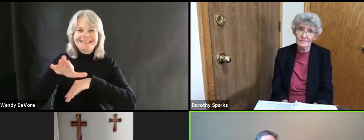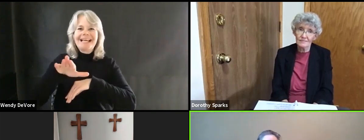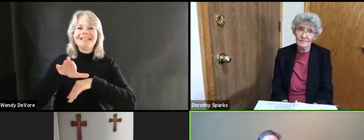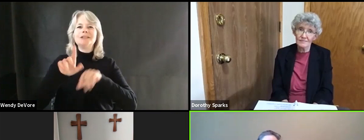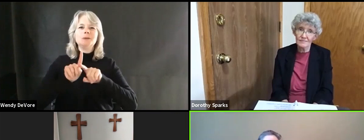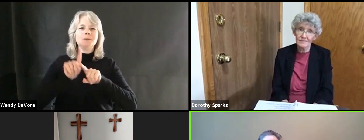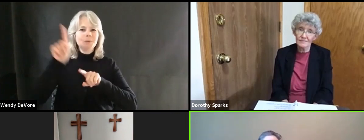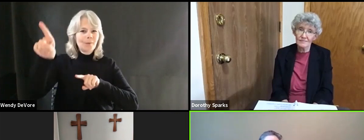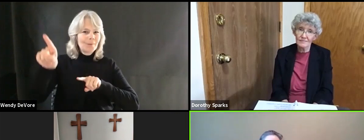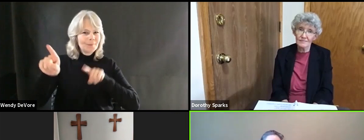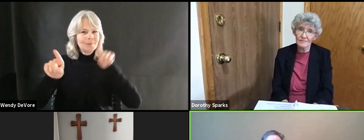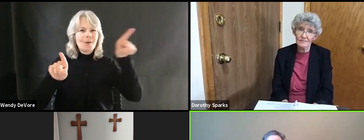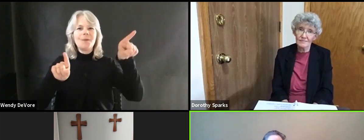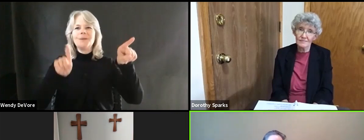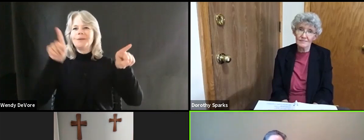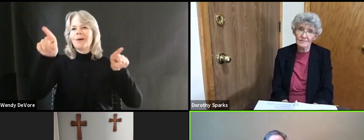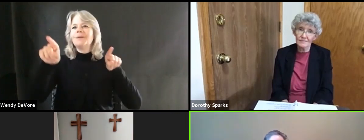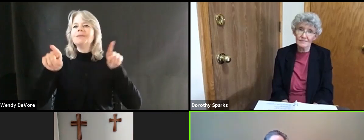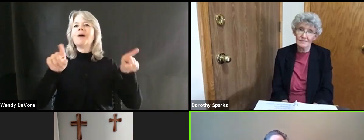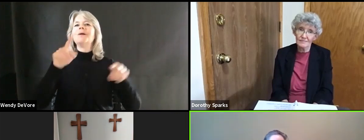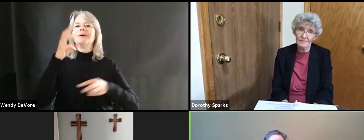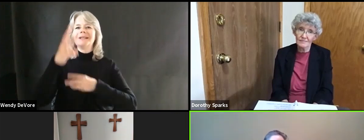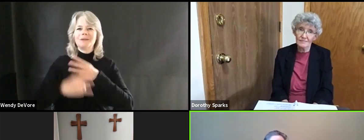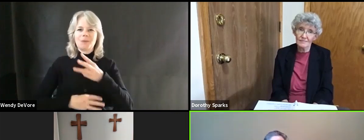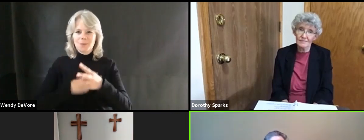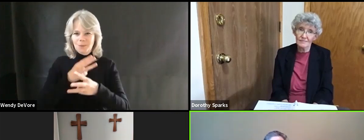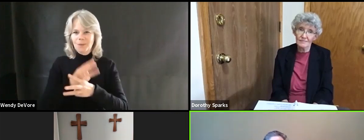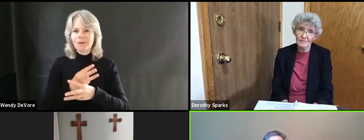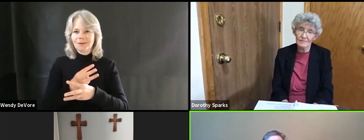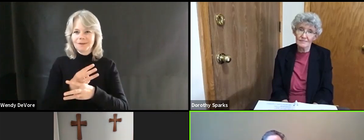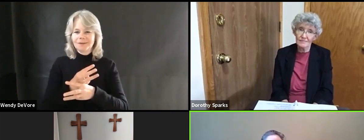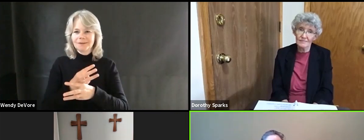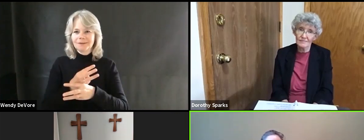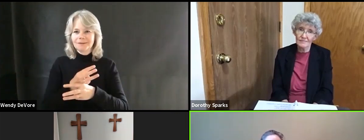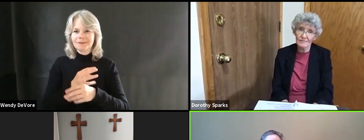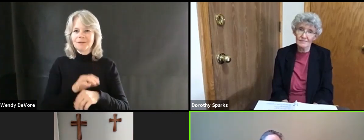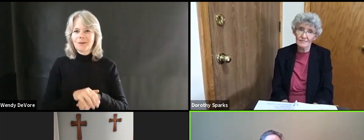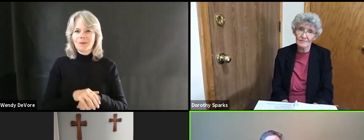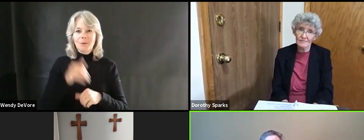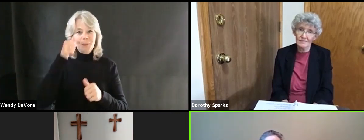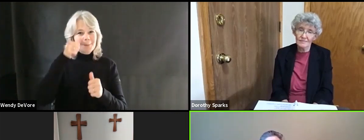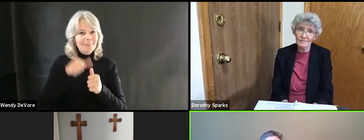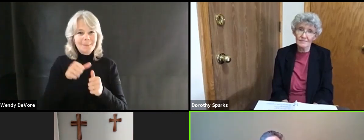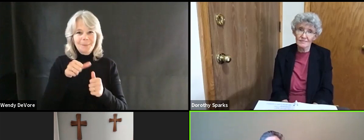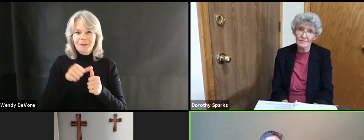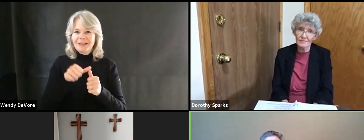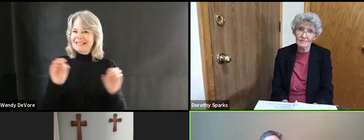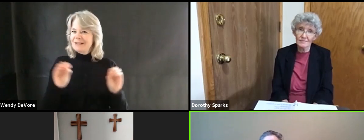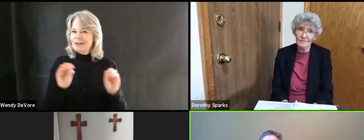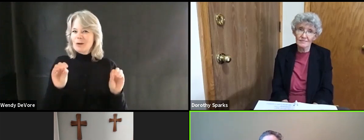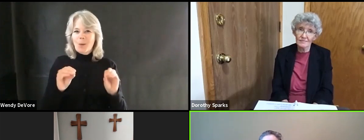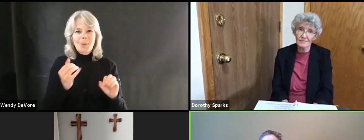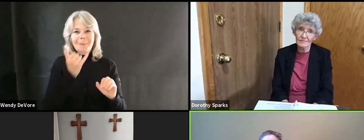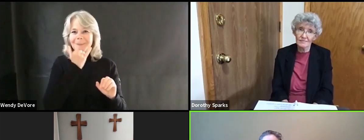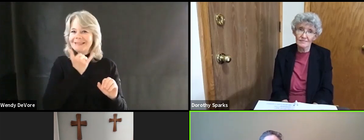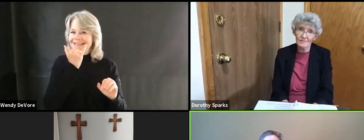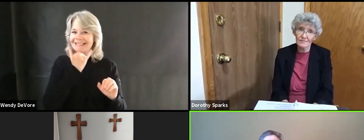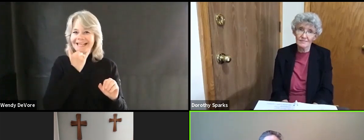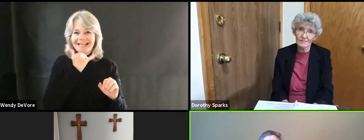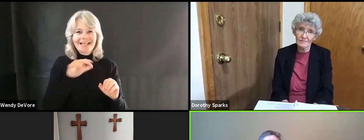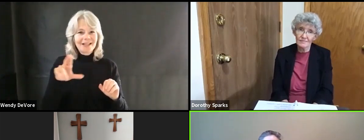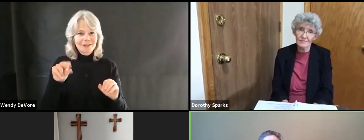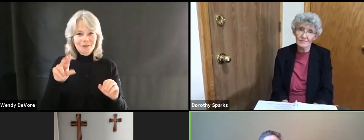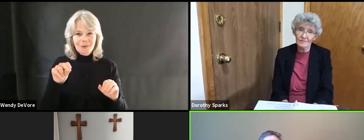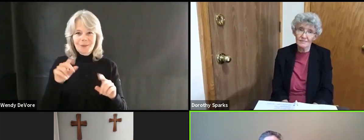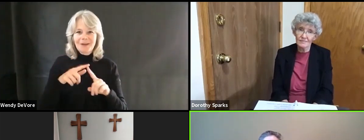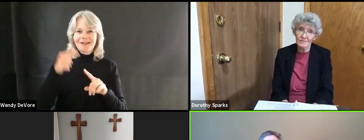We're not in some places just by mistake, but instead God sends us. God